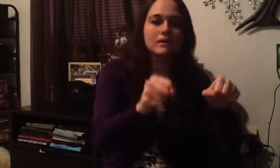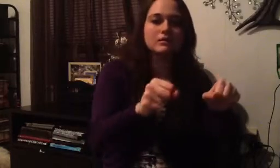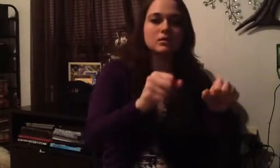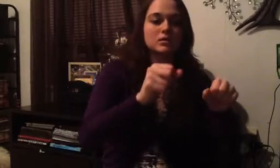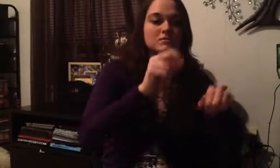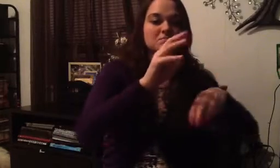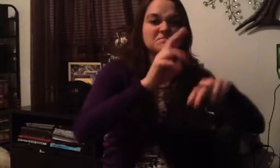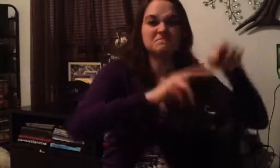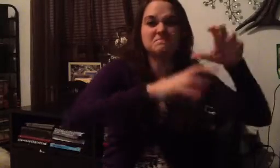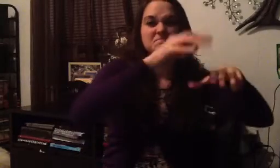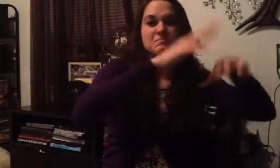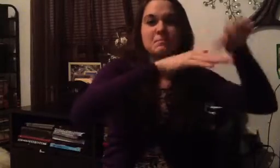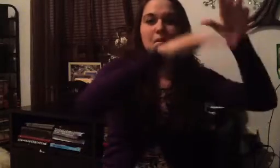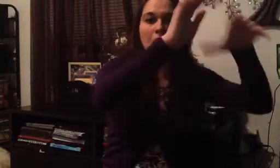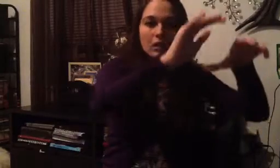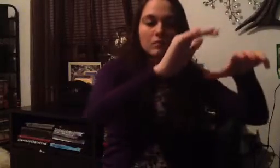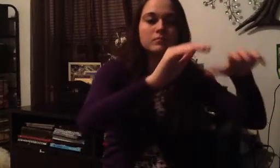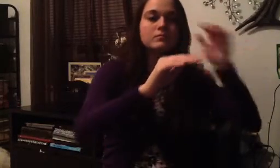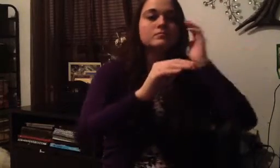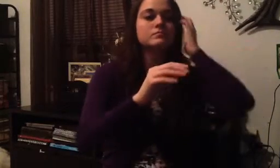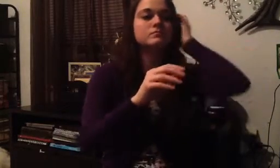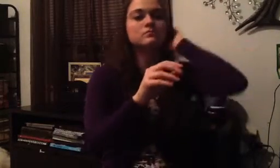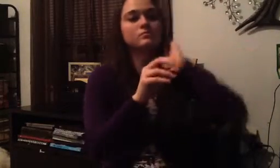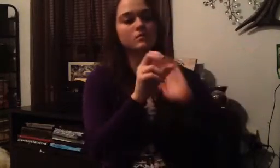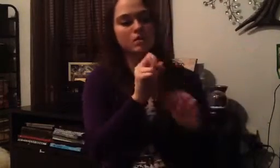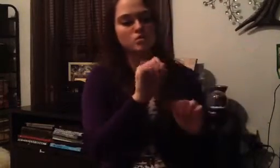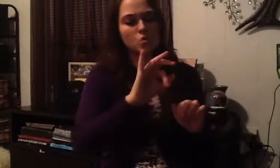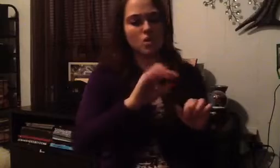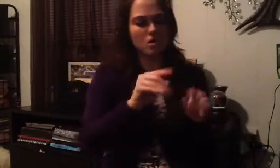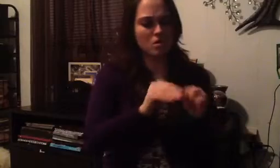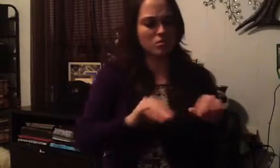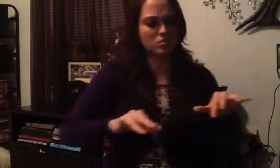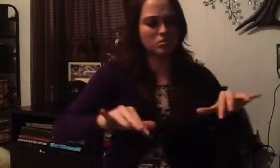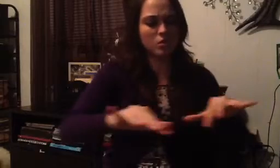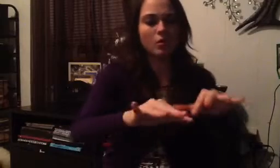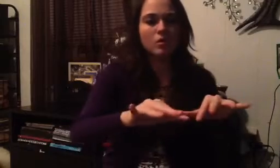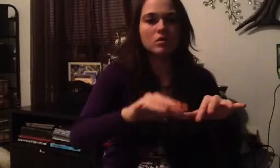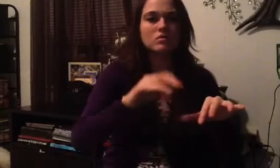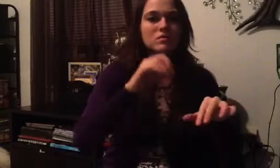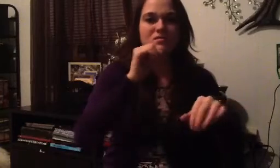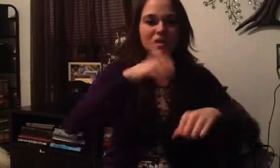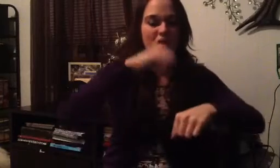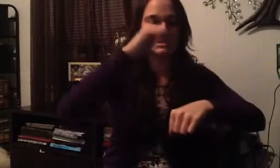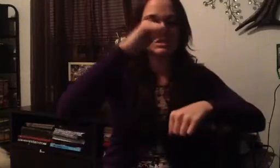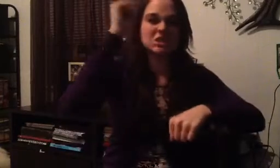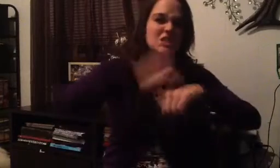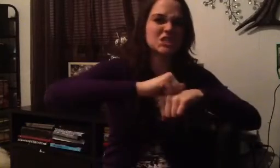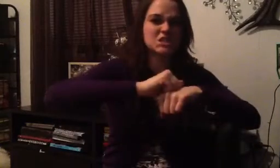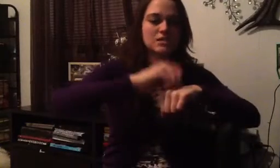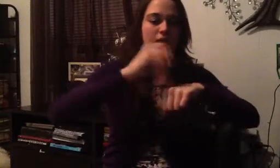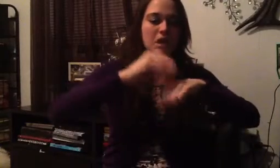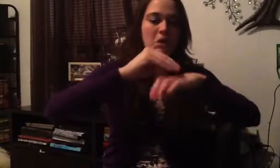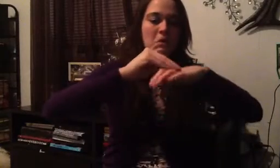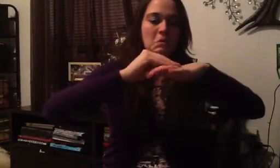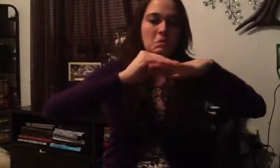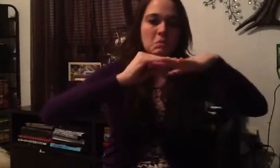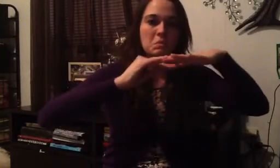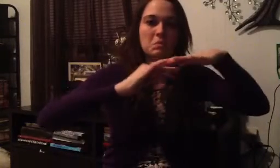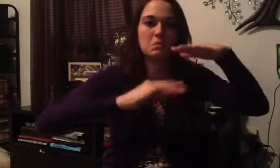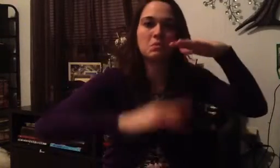So soil is not a solid, it's not like a rock. There are pore spaces in there, and those can be filled with water. And typically there is a certain amount of